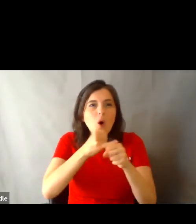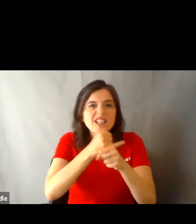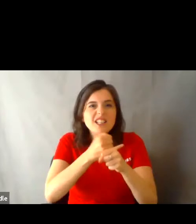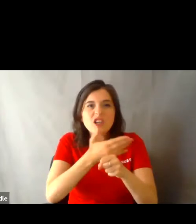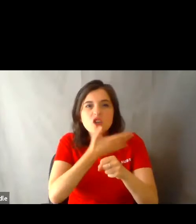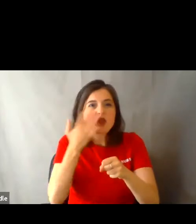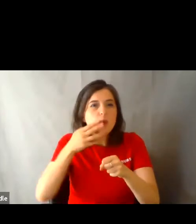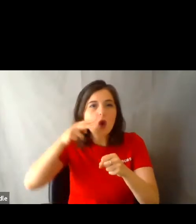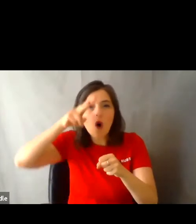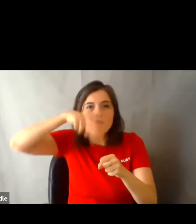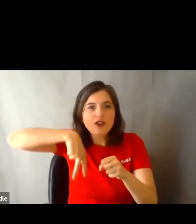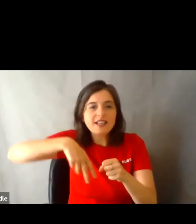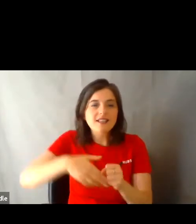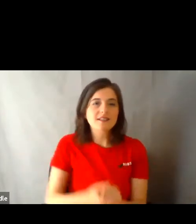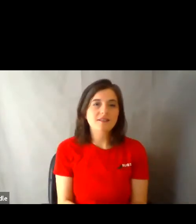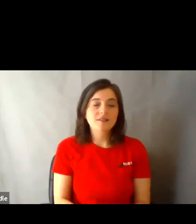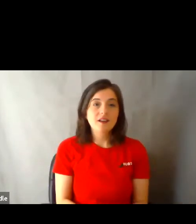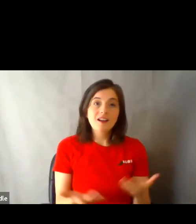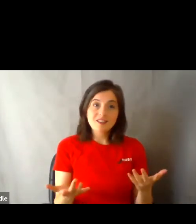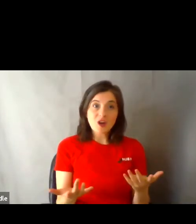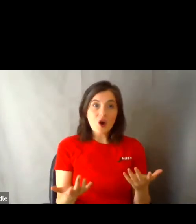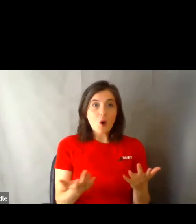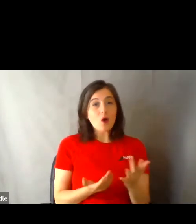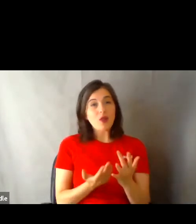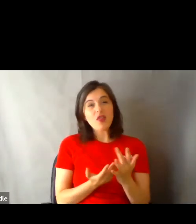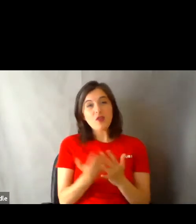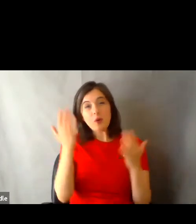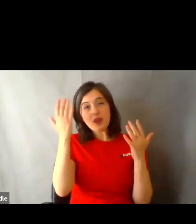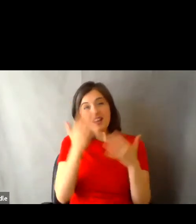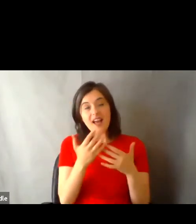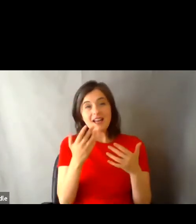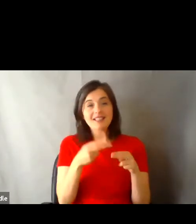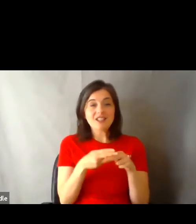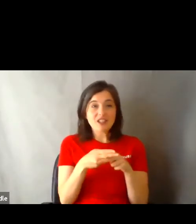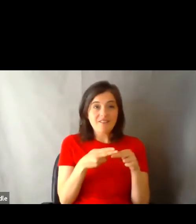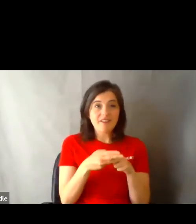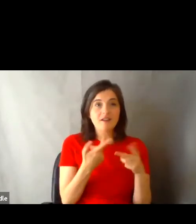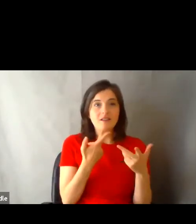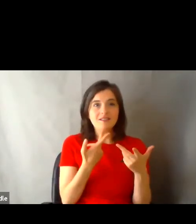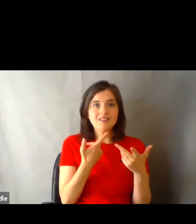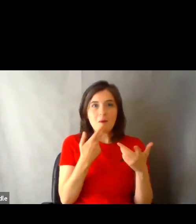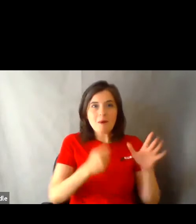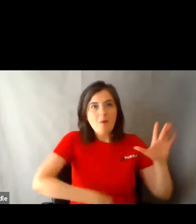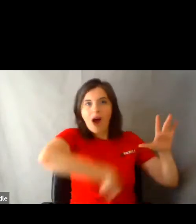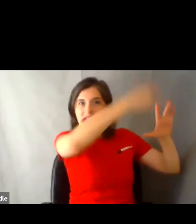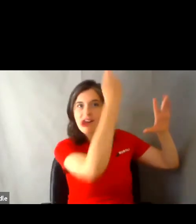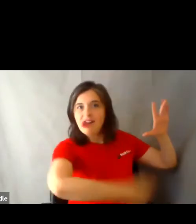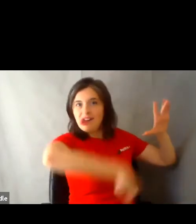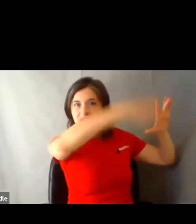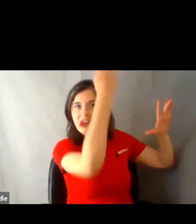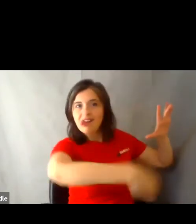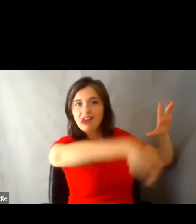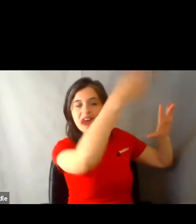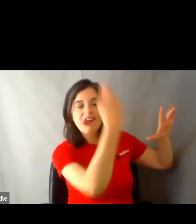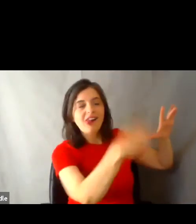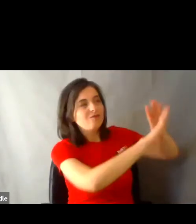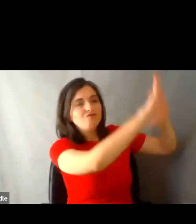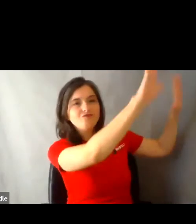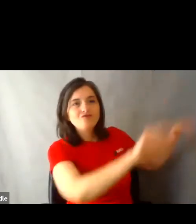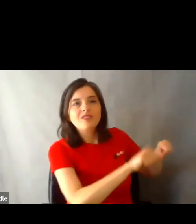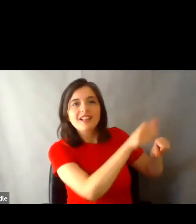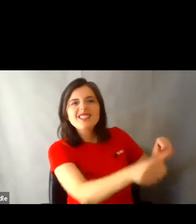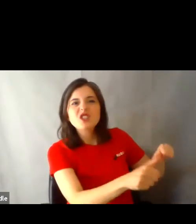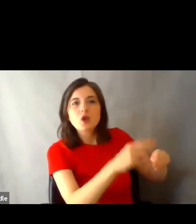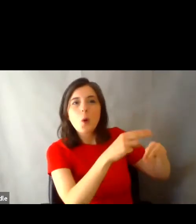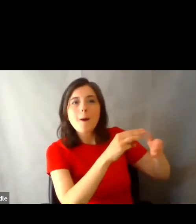So during the night in Sheffield, supporters were plastering the areas where there are Metro newspaper stands